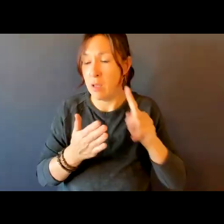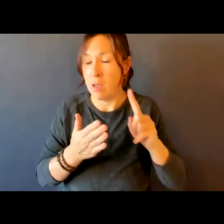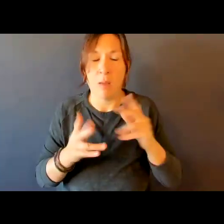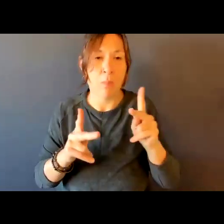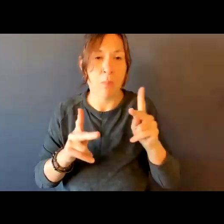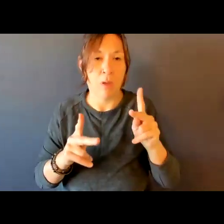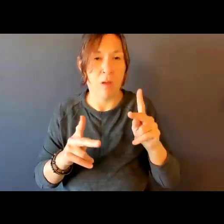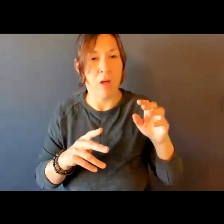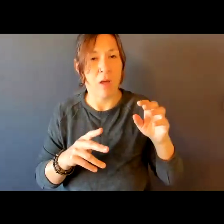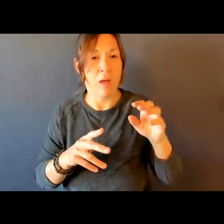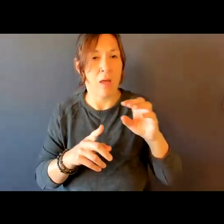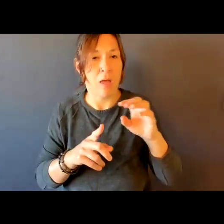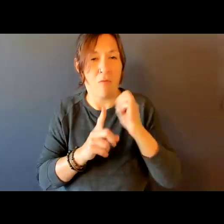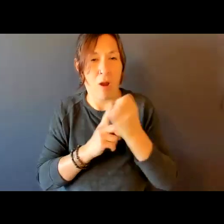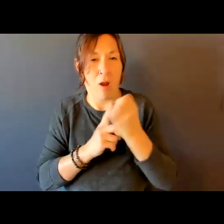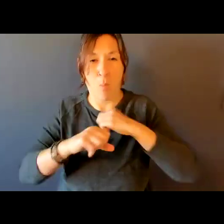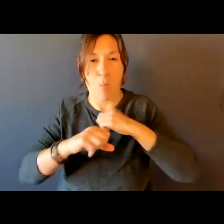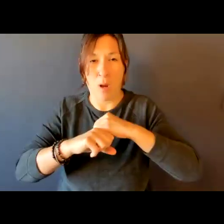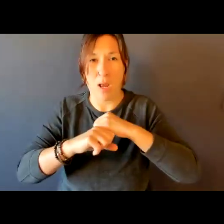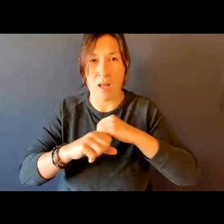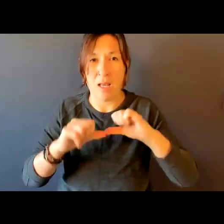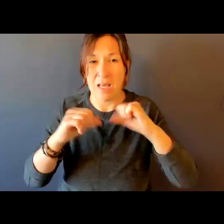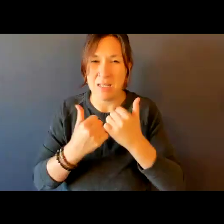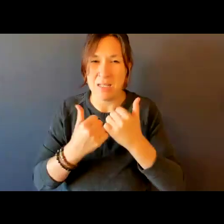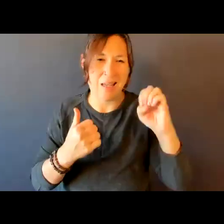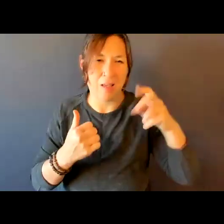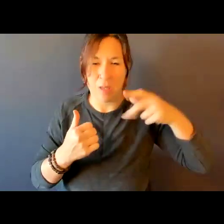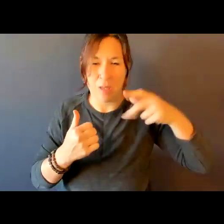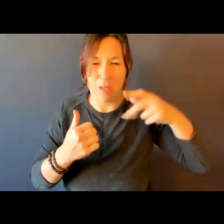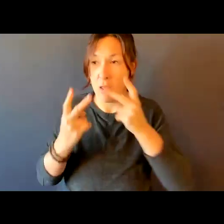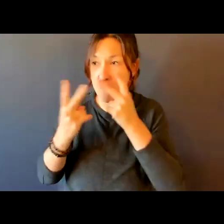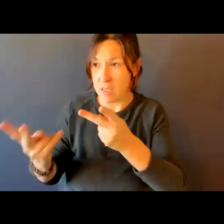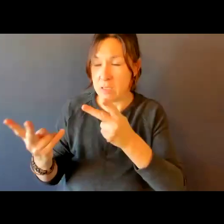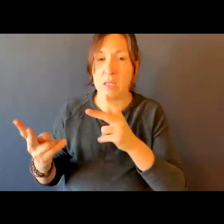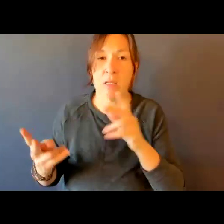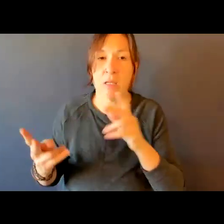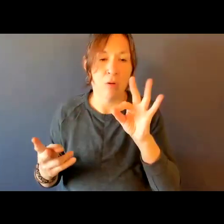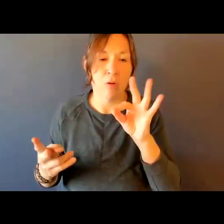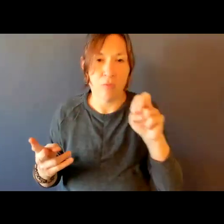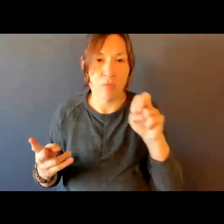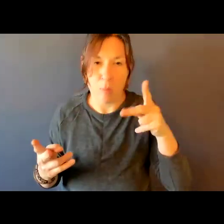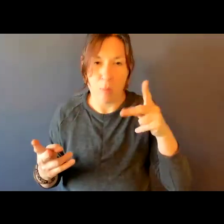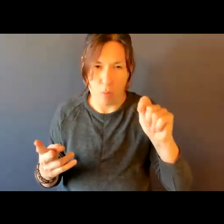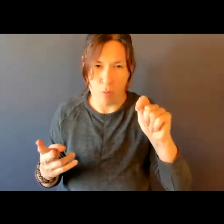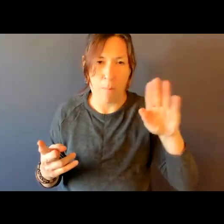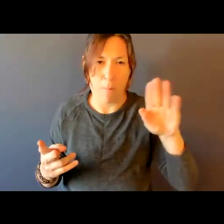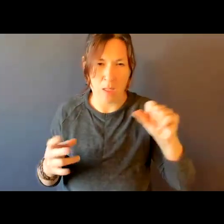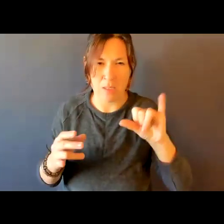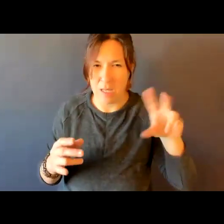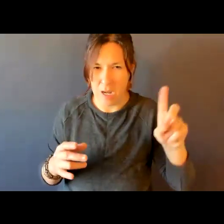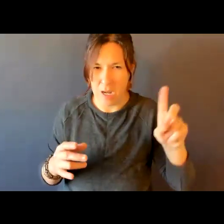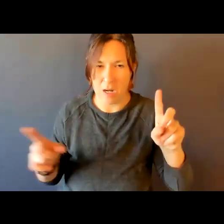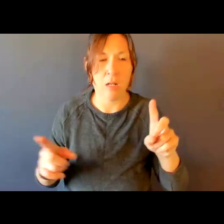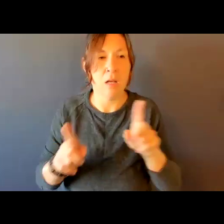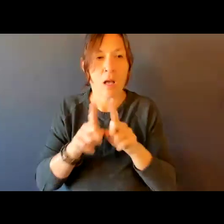Protection Agency, or EPA, visited the Freeport bus yard in Dorchester and met with BPS Transportation to